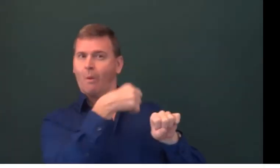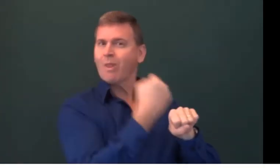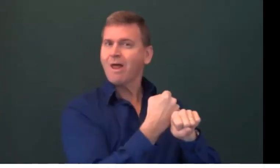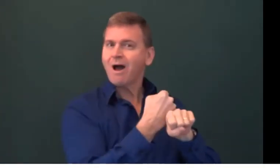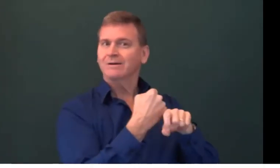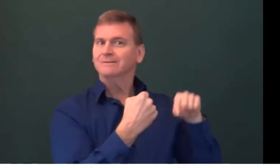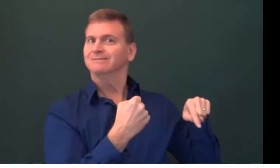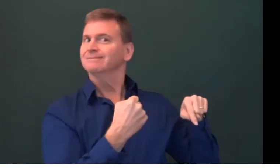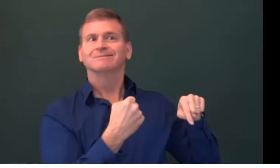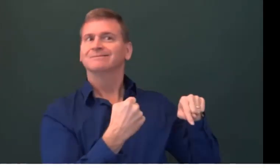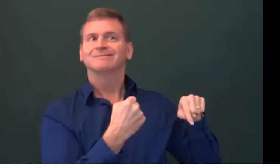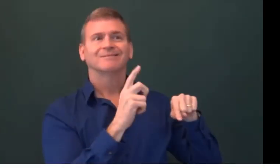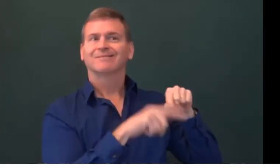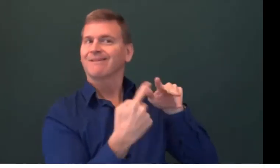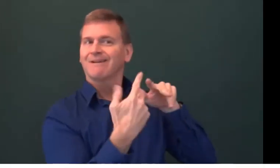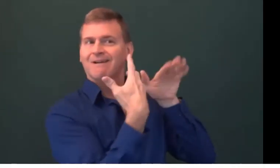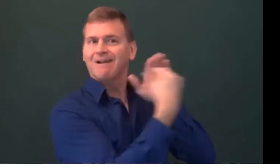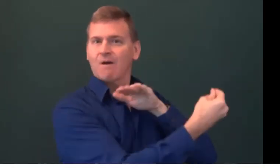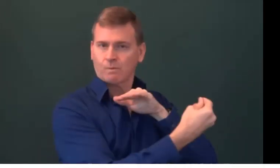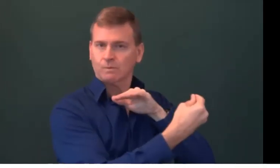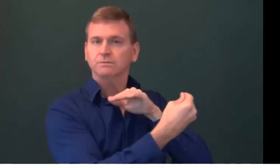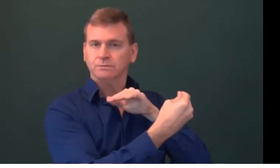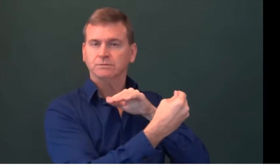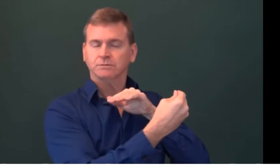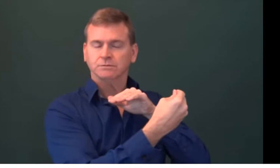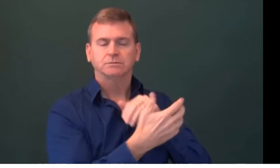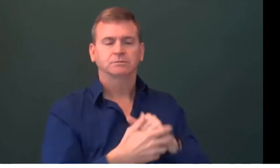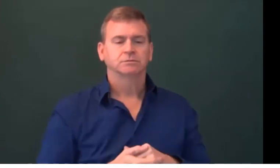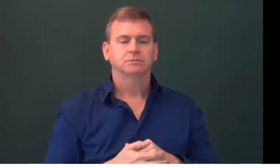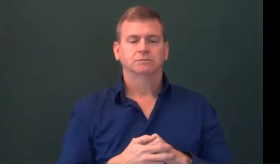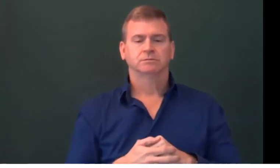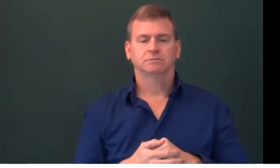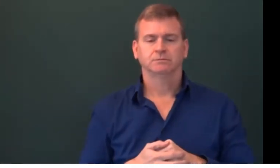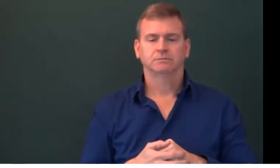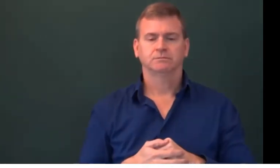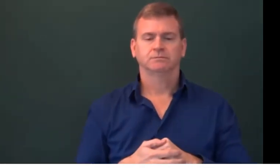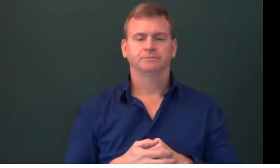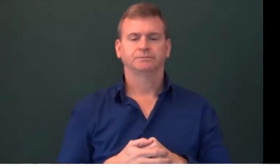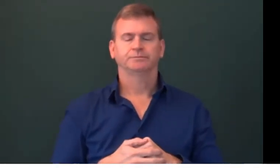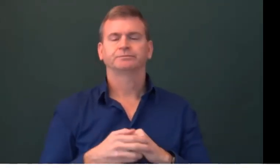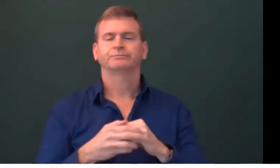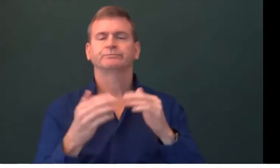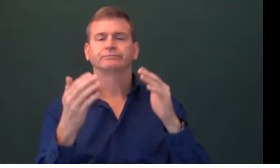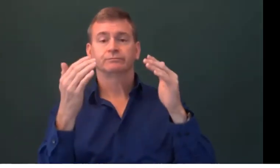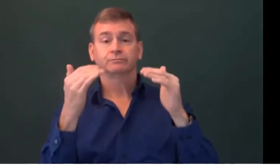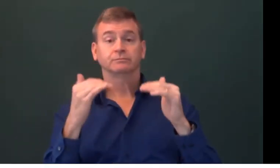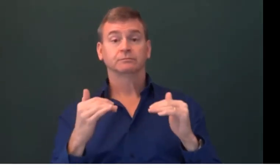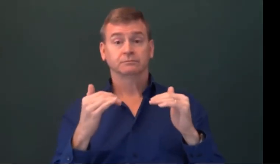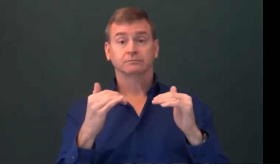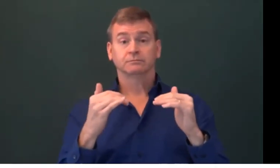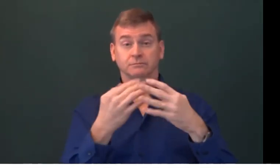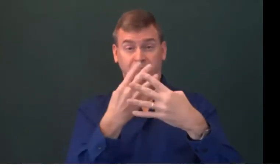interpreter noticed that someone from behind locked the door, so they could not leave.